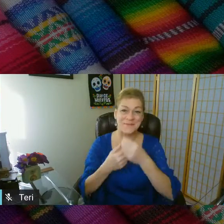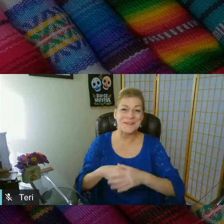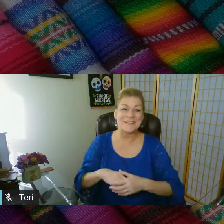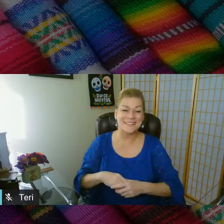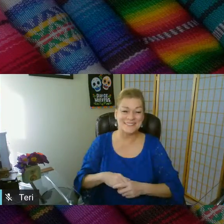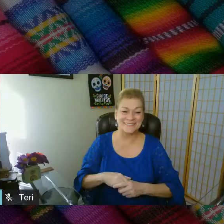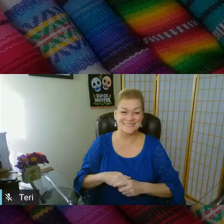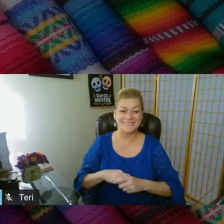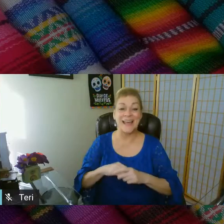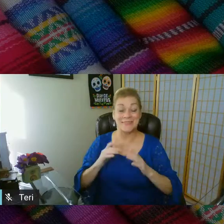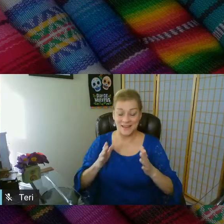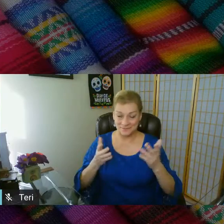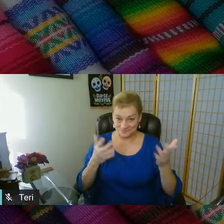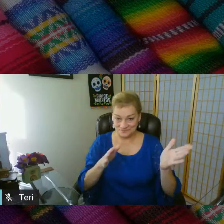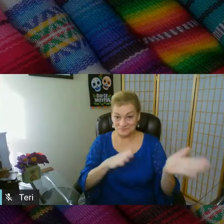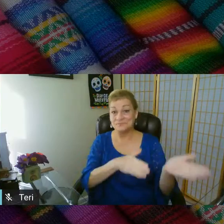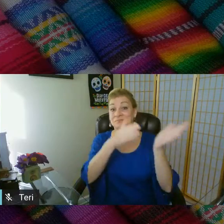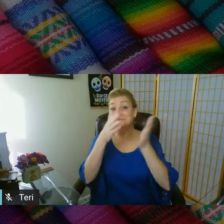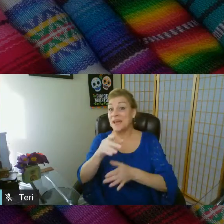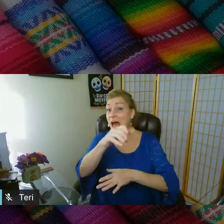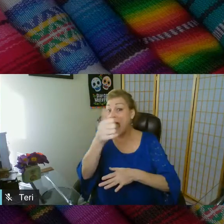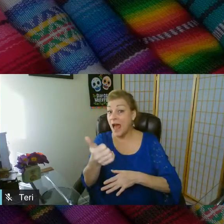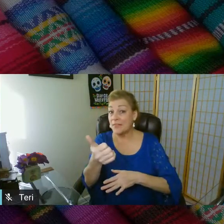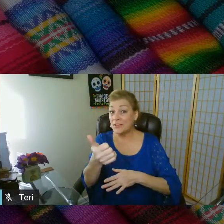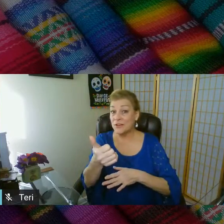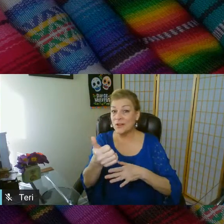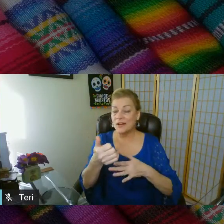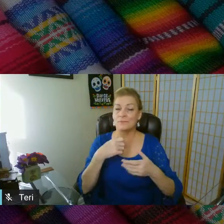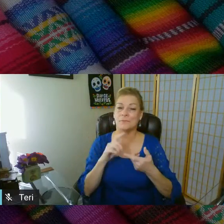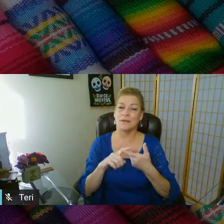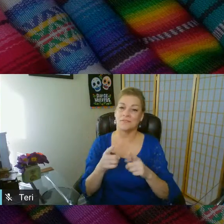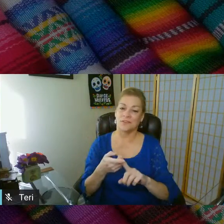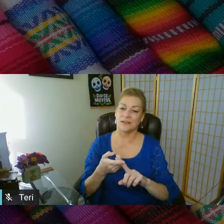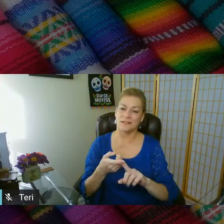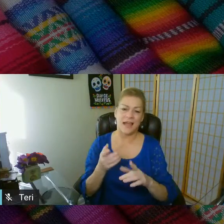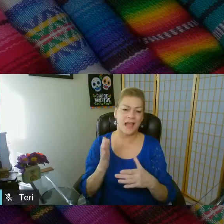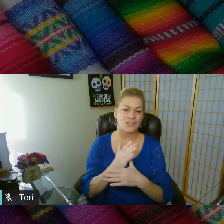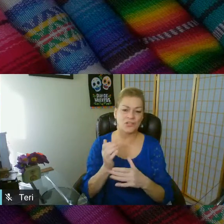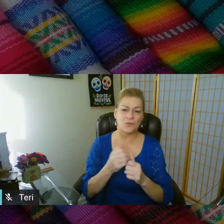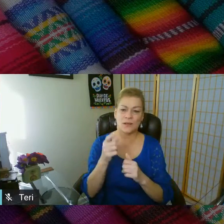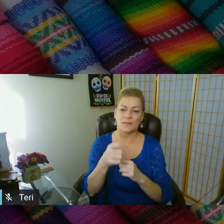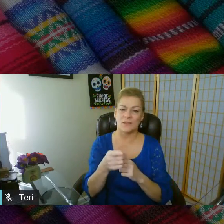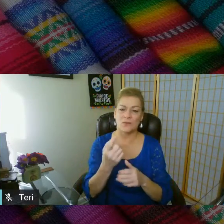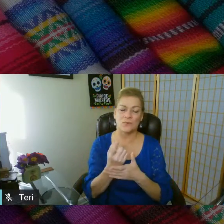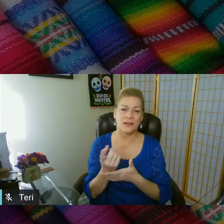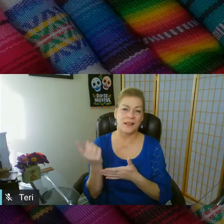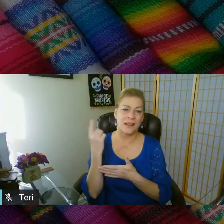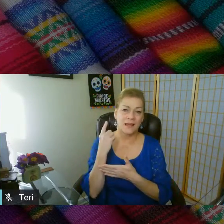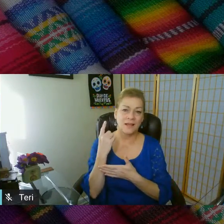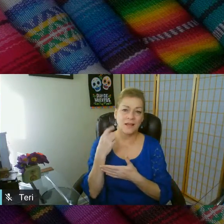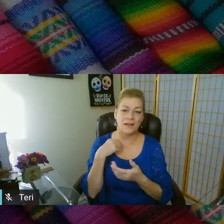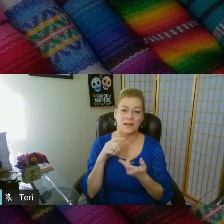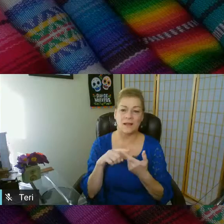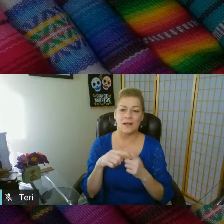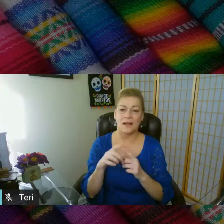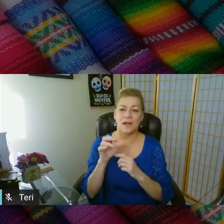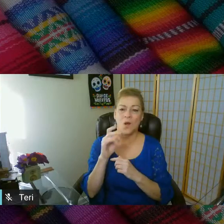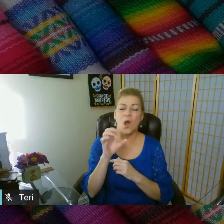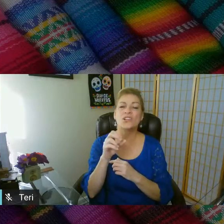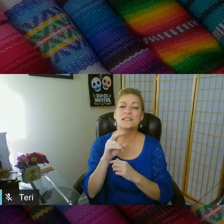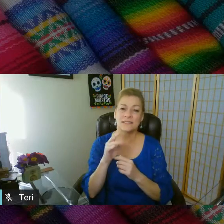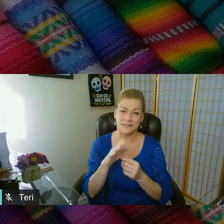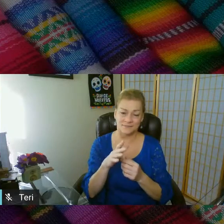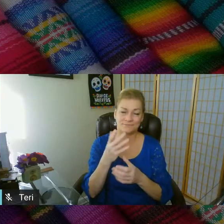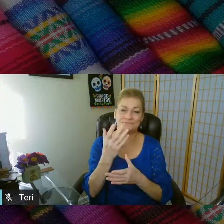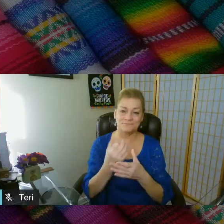that side. And then we'll come to this side where I have friends. And so I shared with you last week, my friend Austin passed